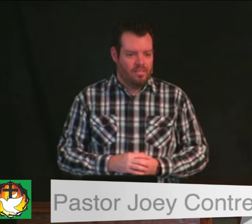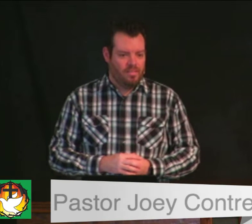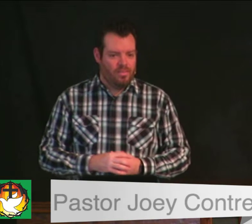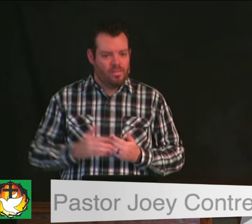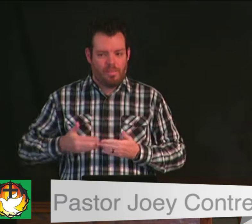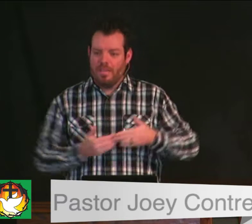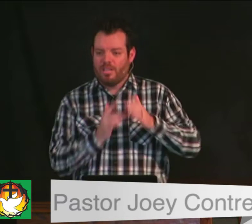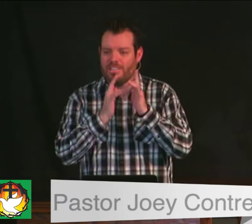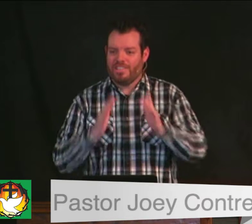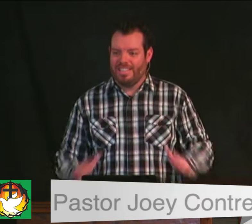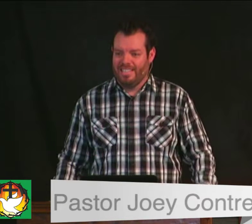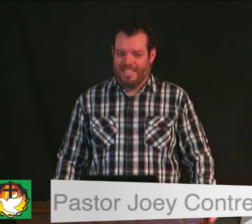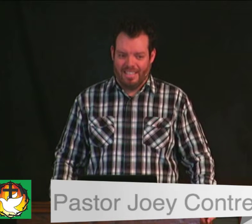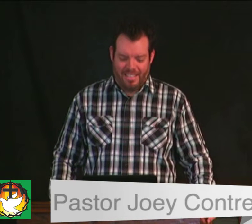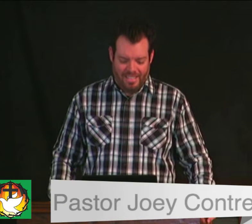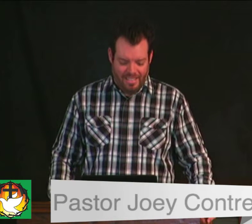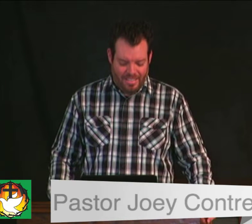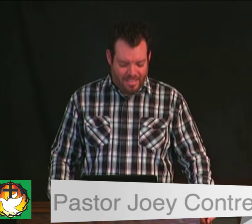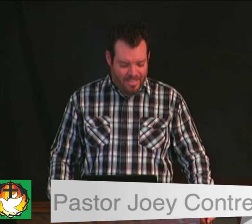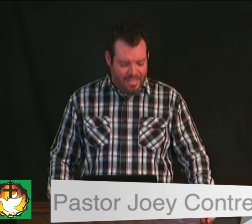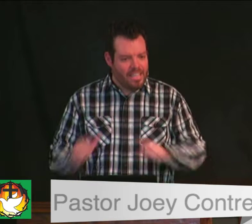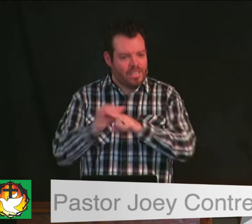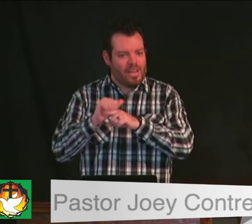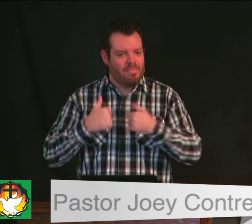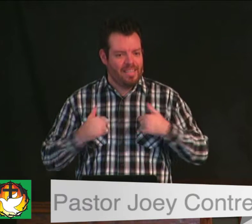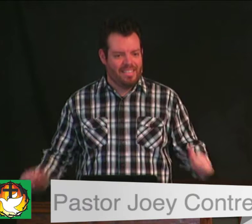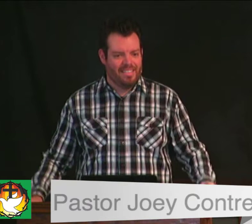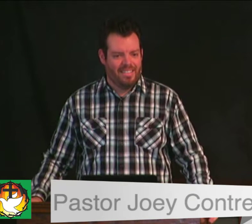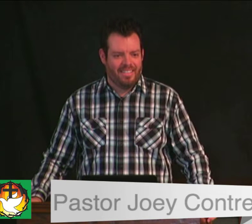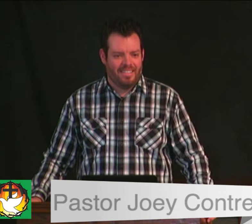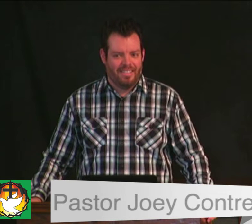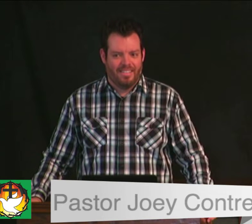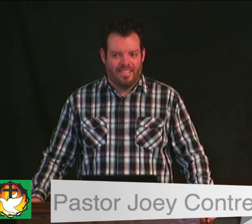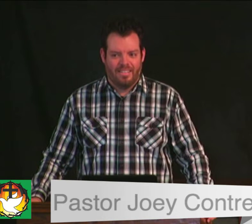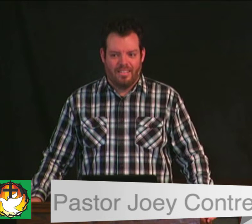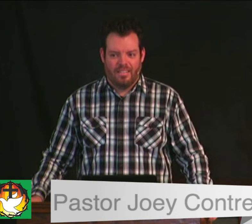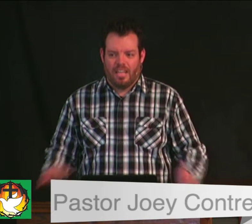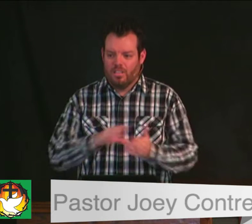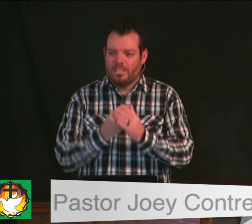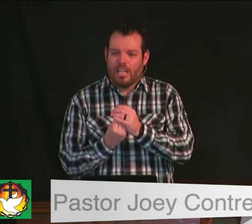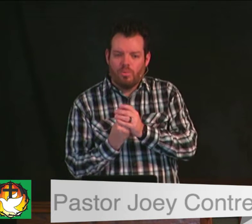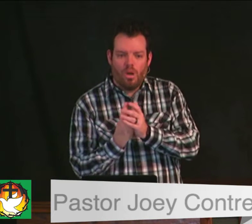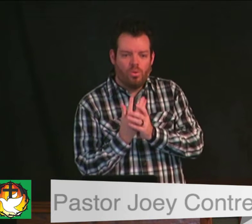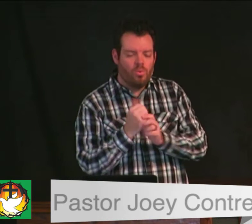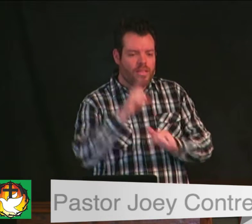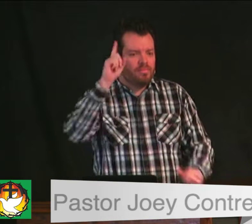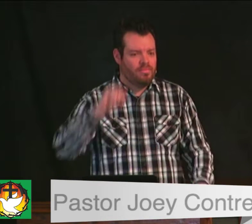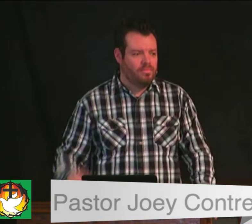When I was a baby Christian, it trained me that I learned that grow with him.